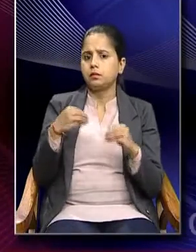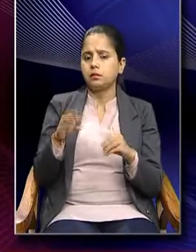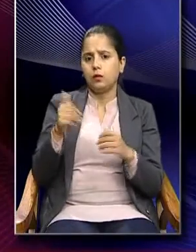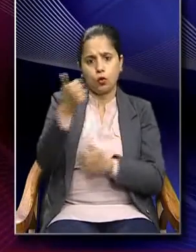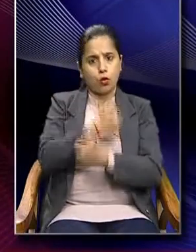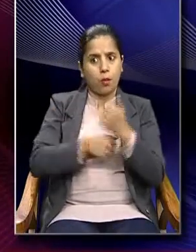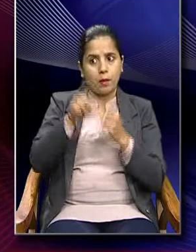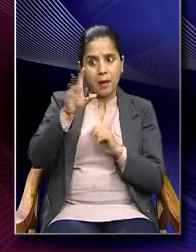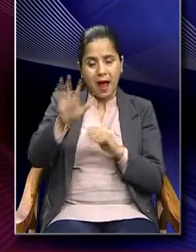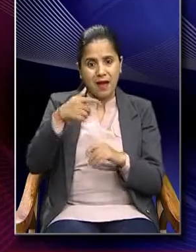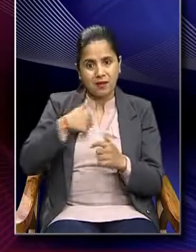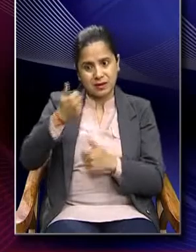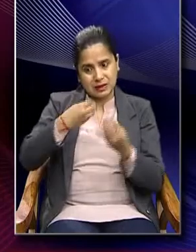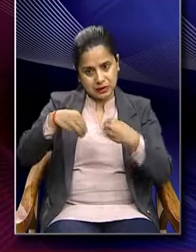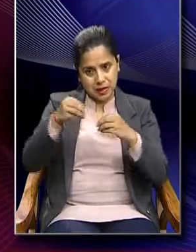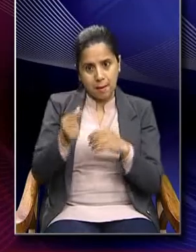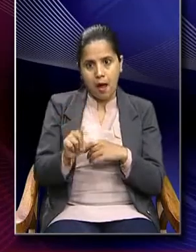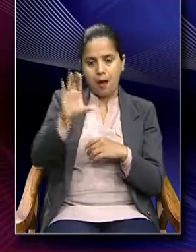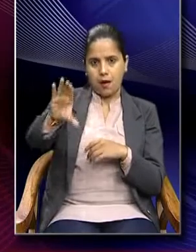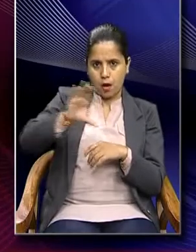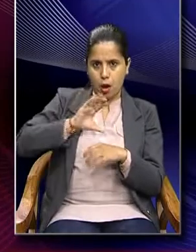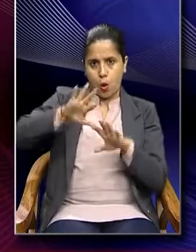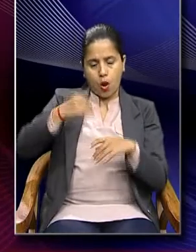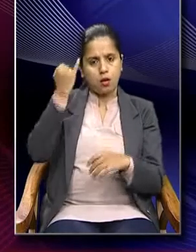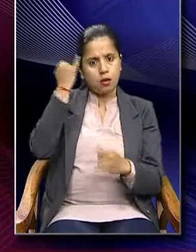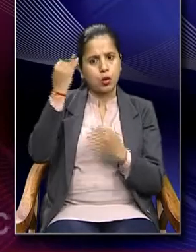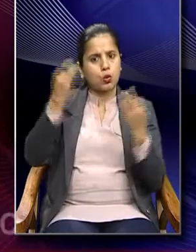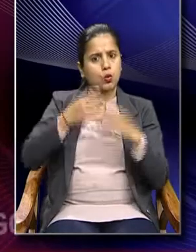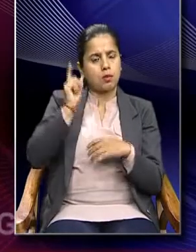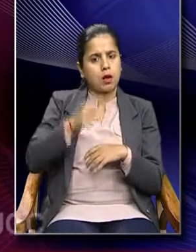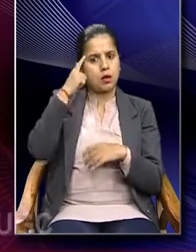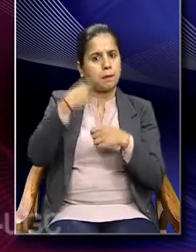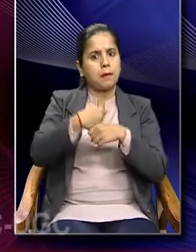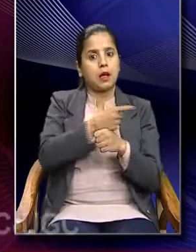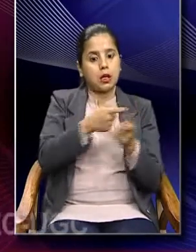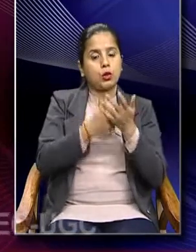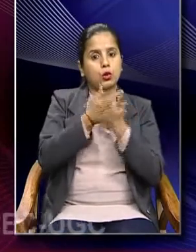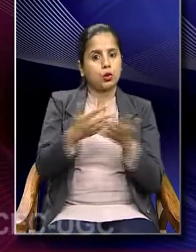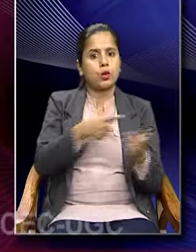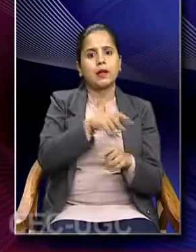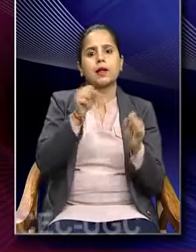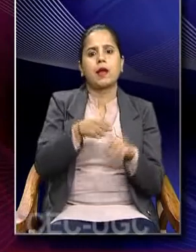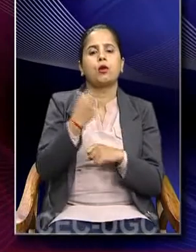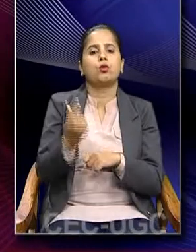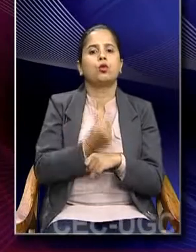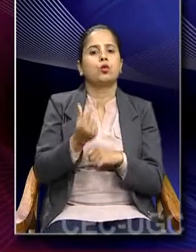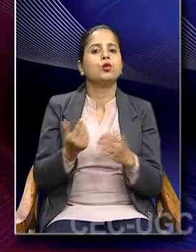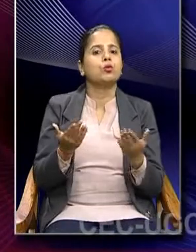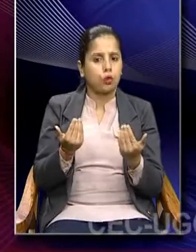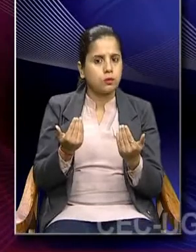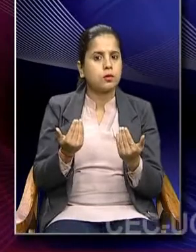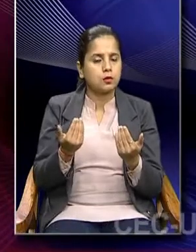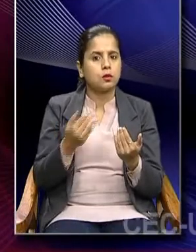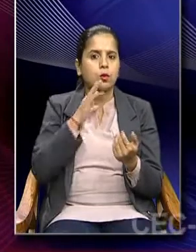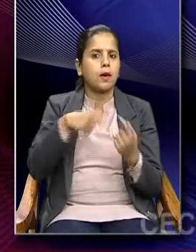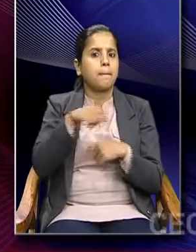competitive markets, or they should innovate so that those resources can be utilized, right?